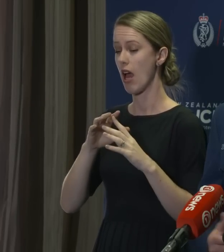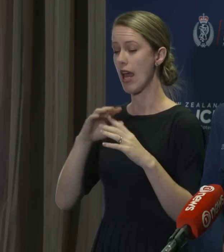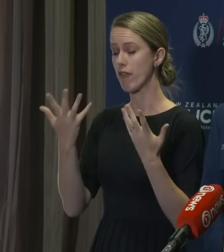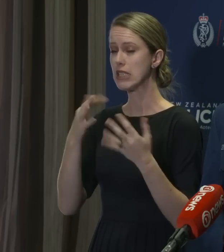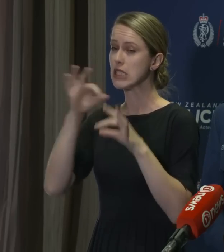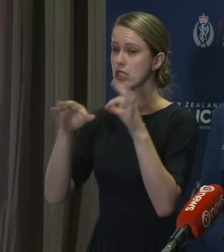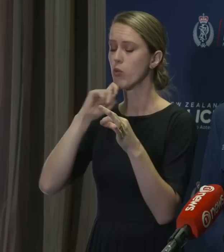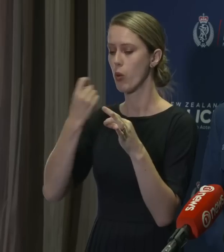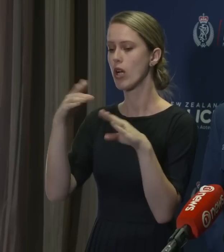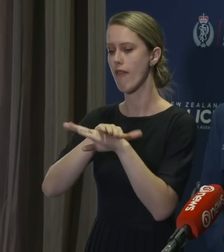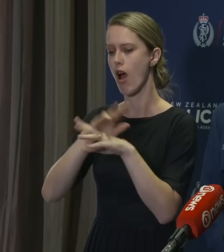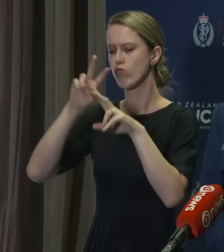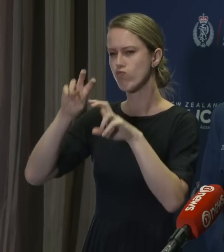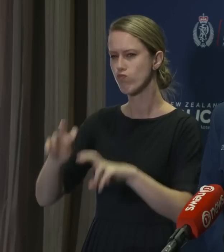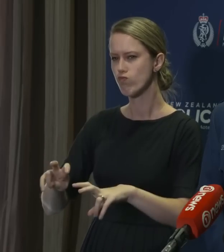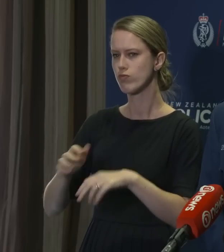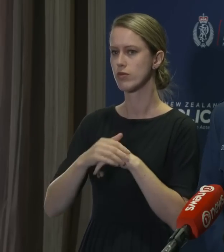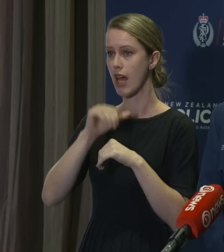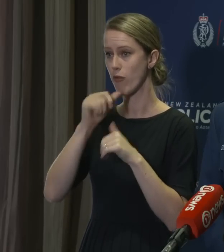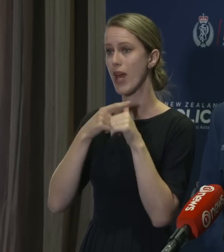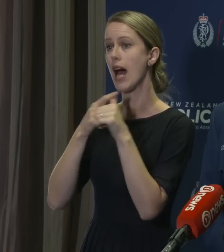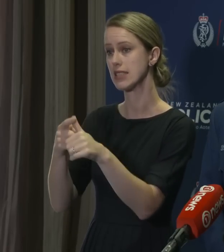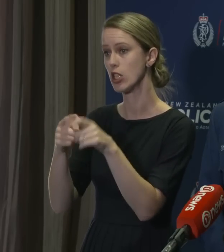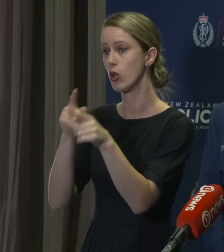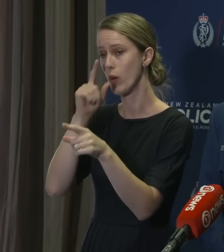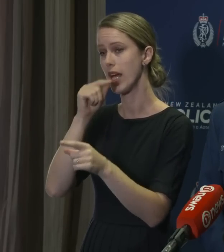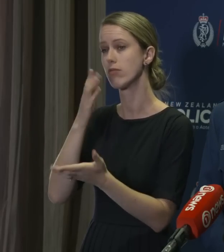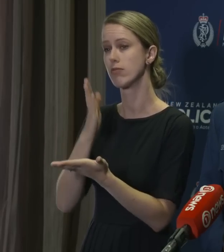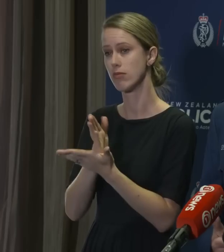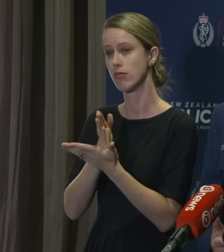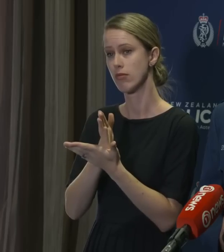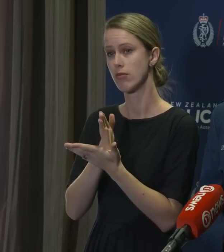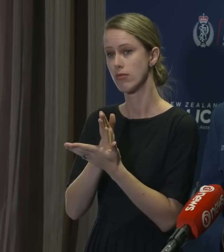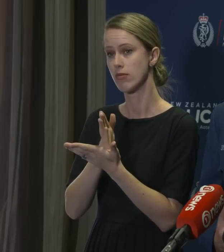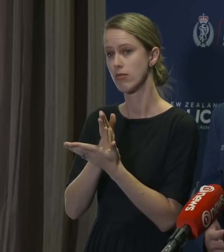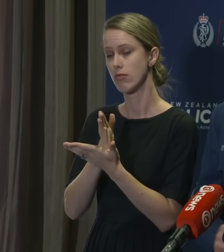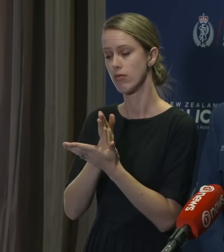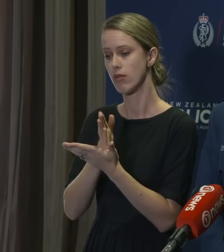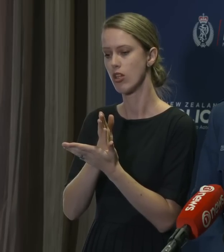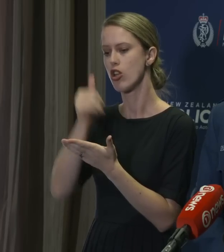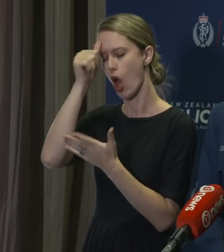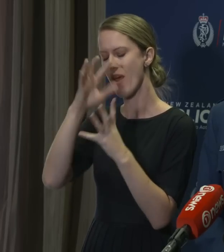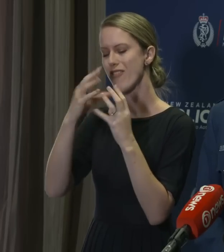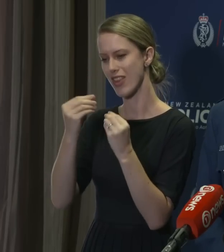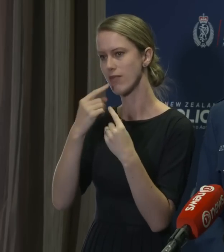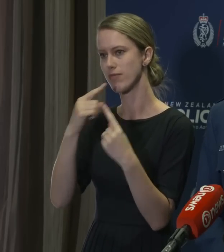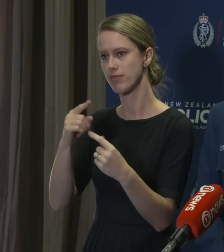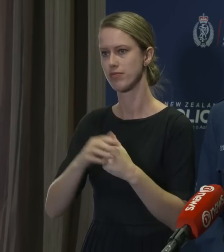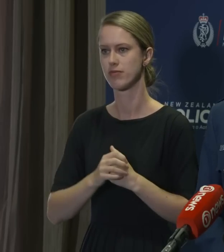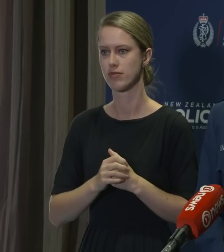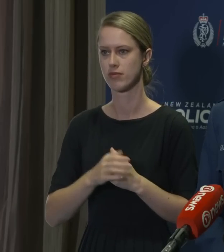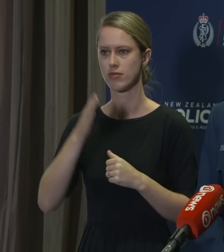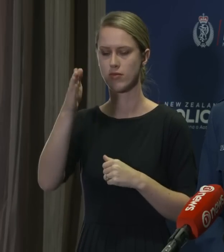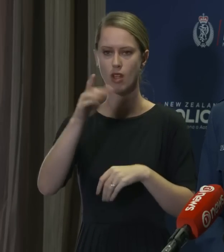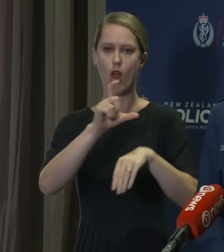those suggestions so that when we answer you, we can definitively, having known all the facts. Will